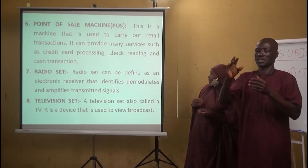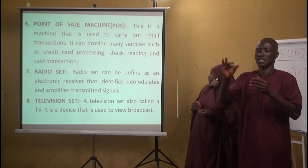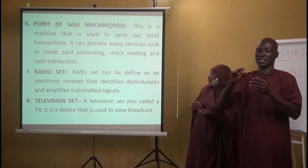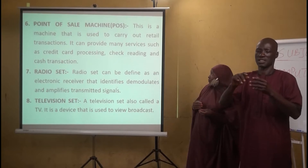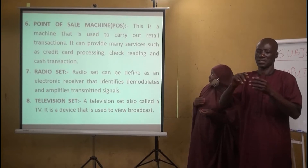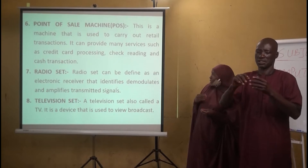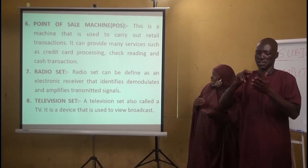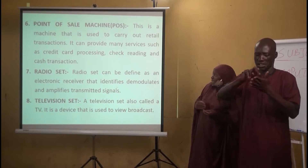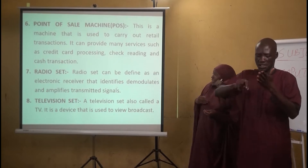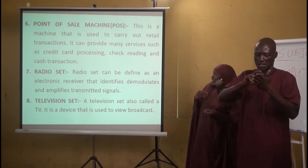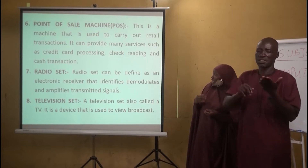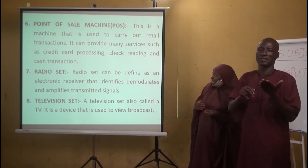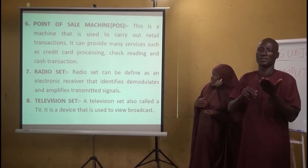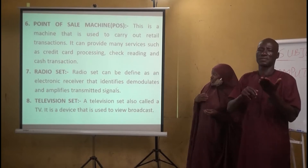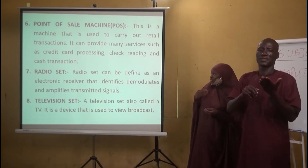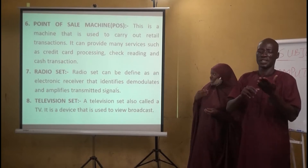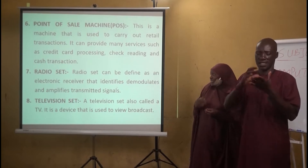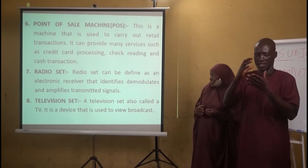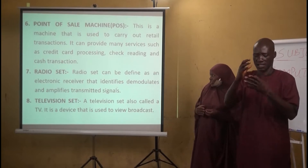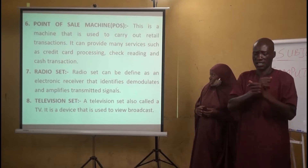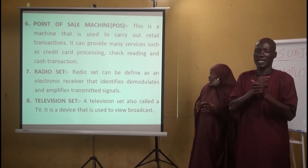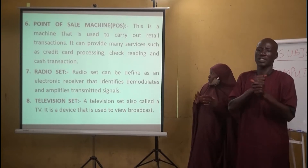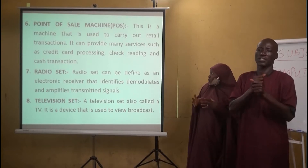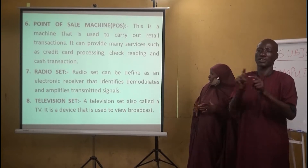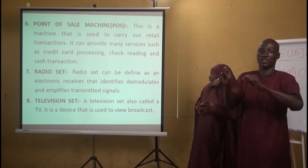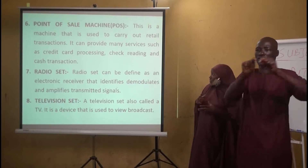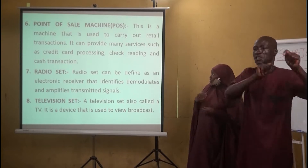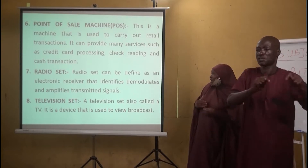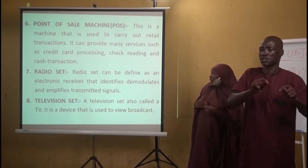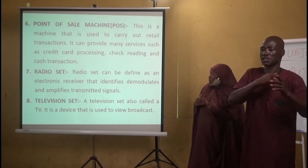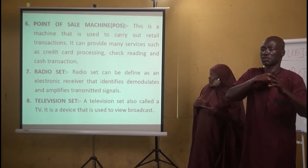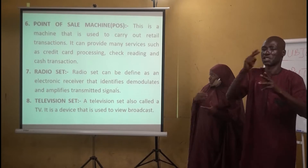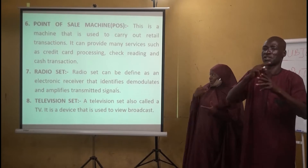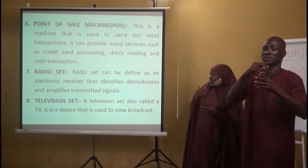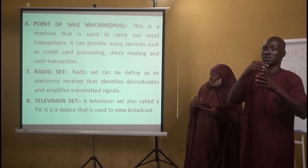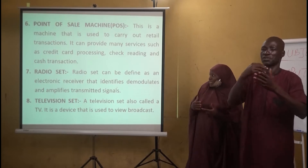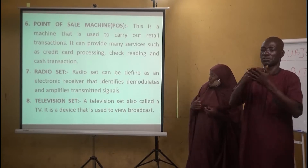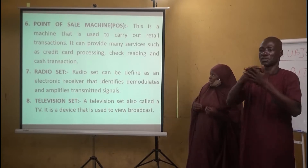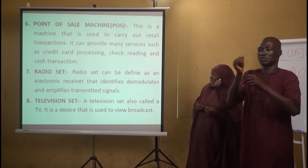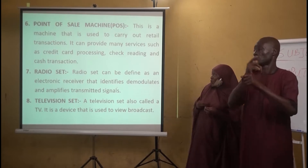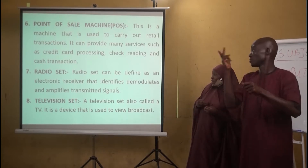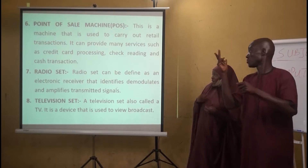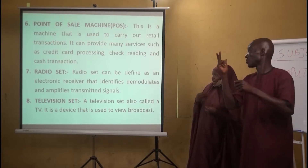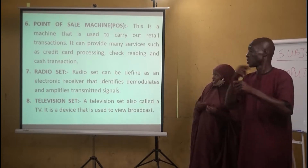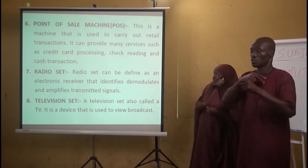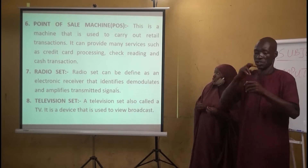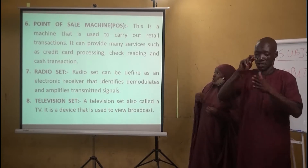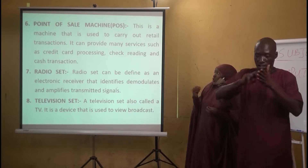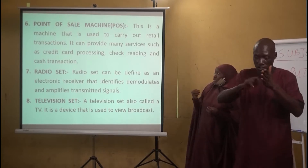reading, and cash transaction. We can check our transaction and we can cash it using